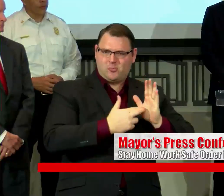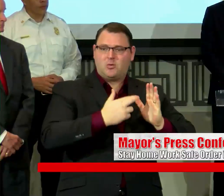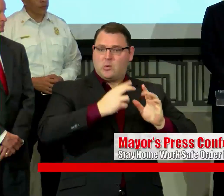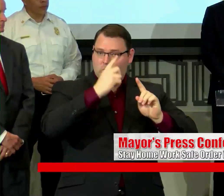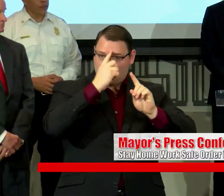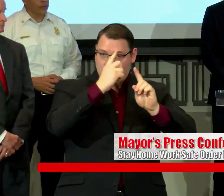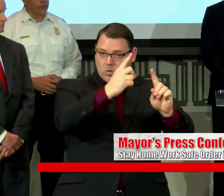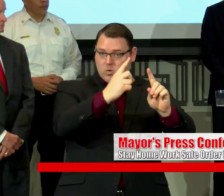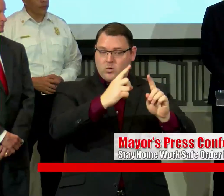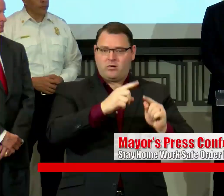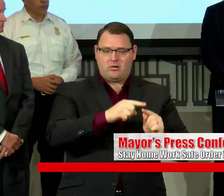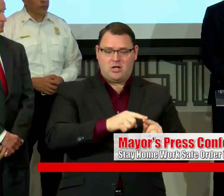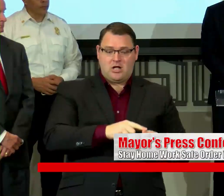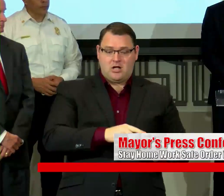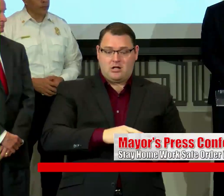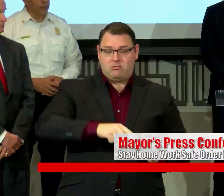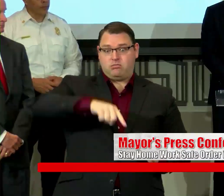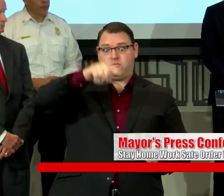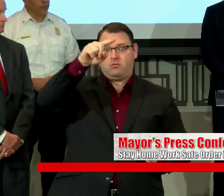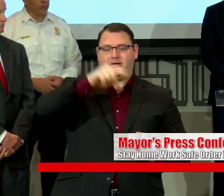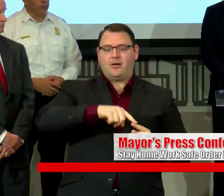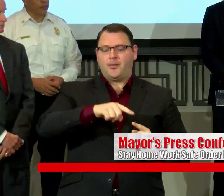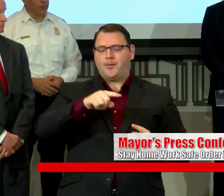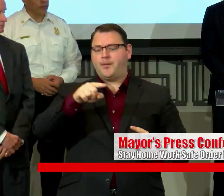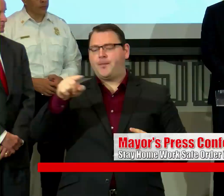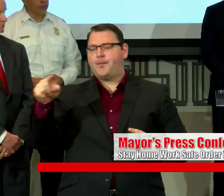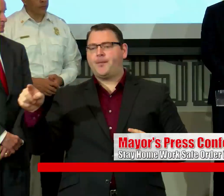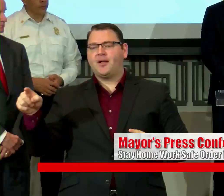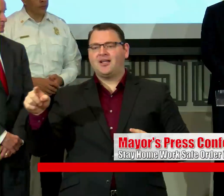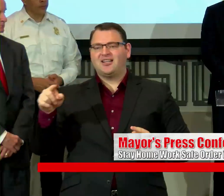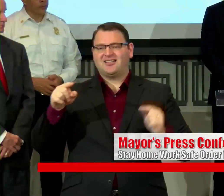healthcare delivery system is not overwhelmed.